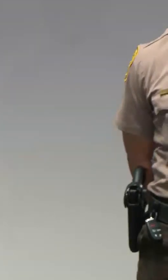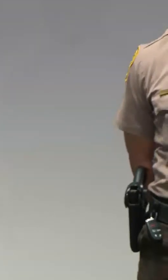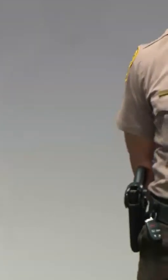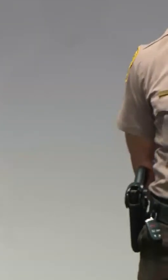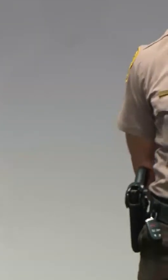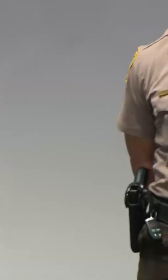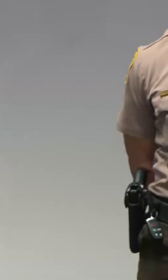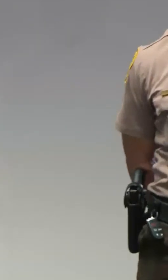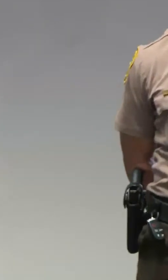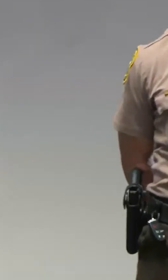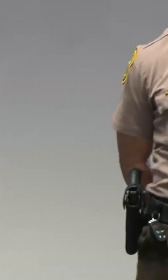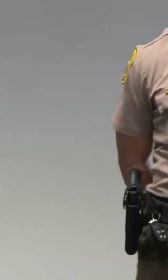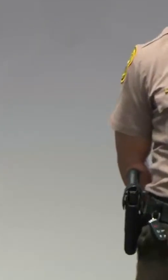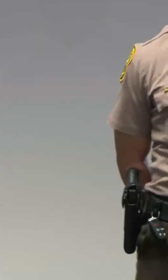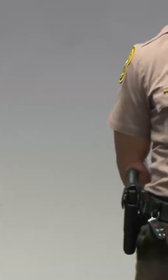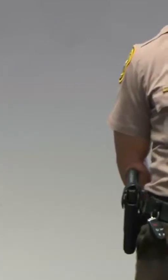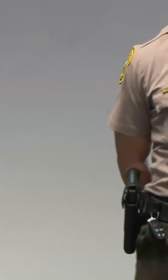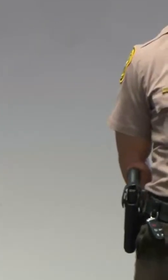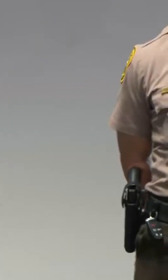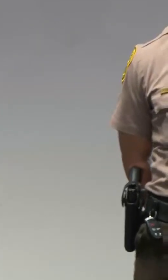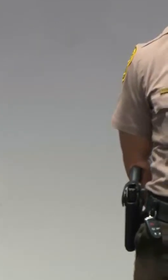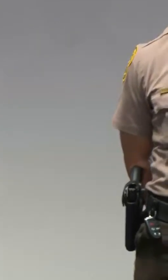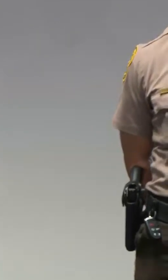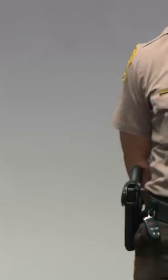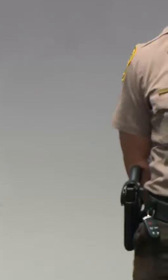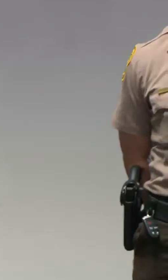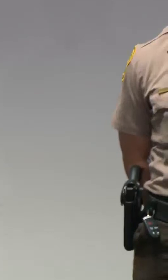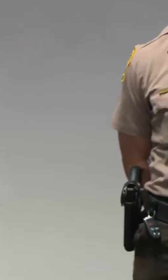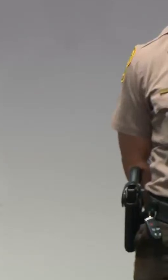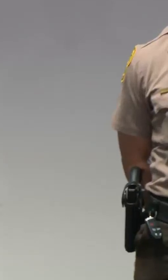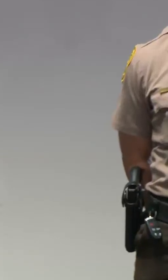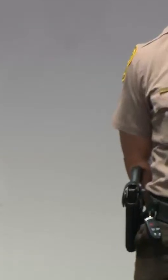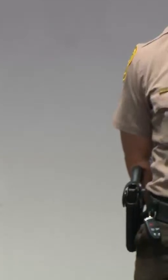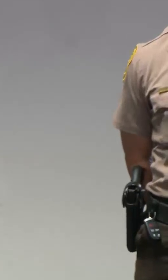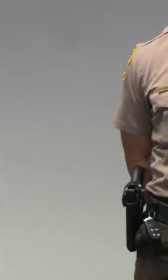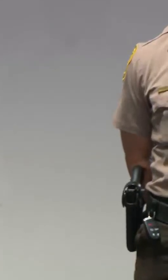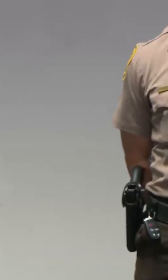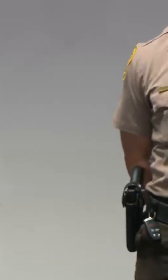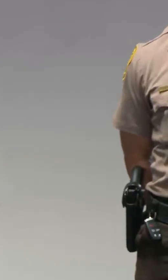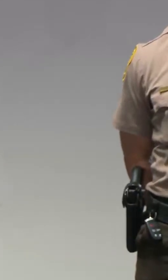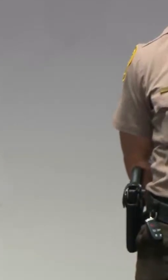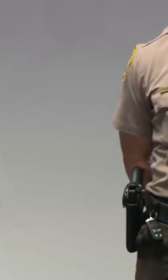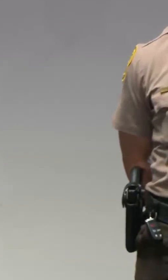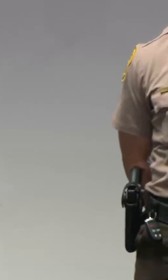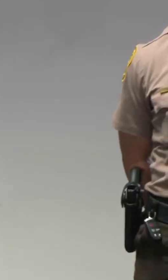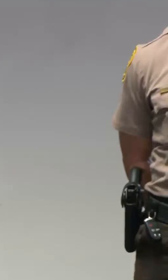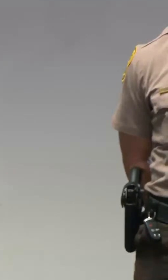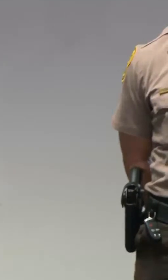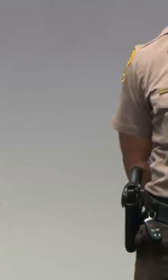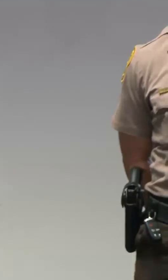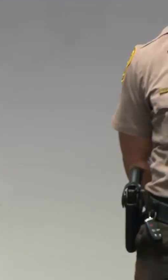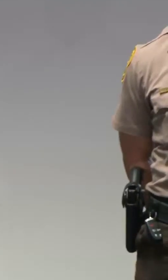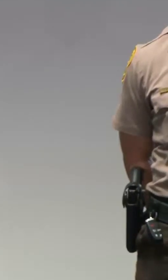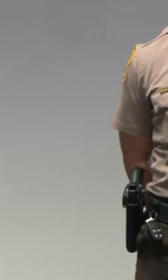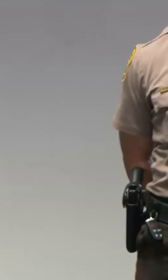to be heard and to do so peacefully. Civil disobedience in the proper fashion, peaceful.